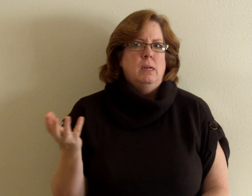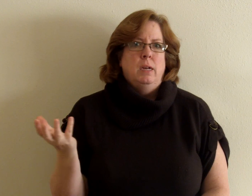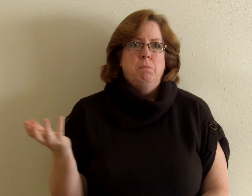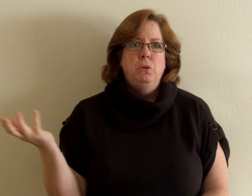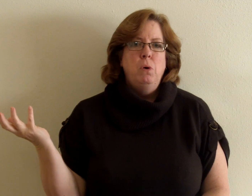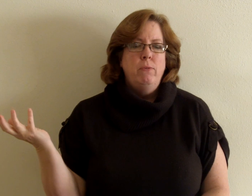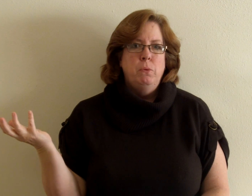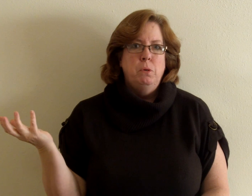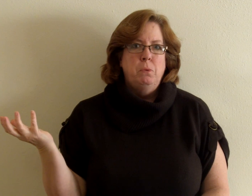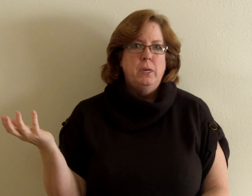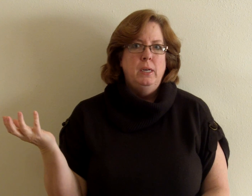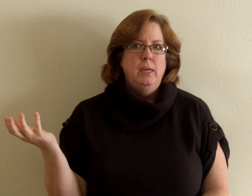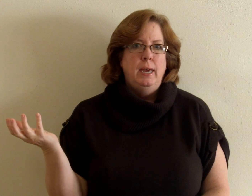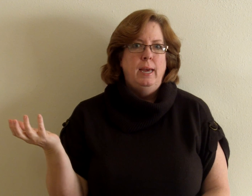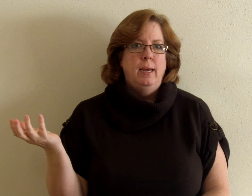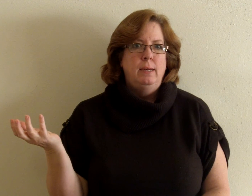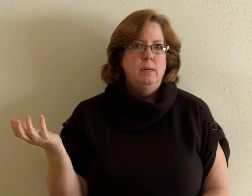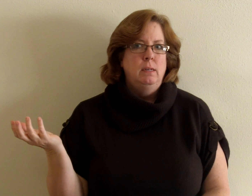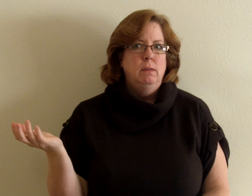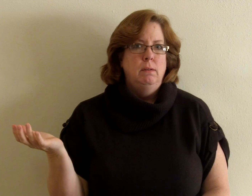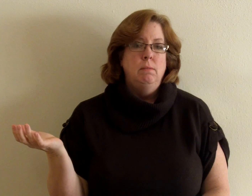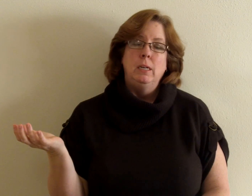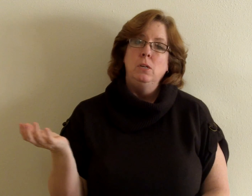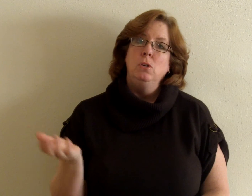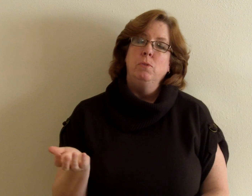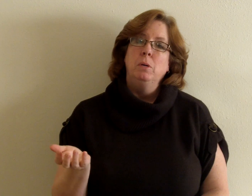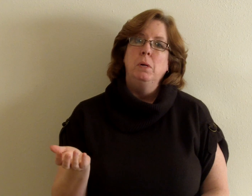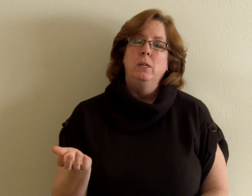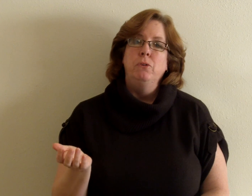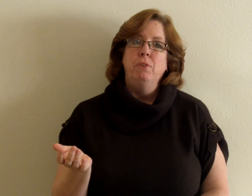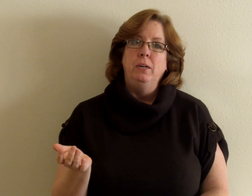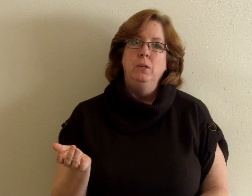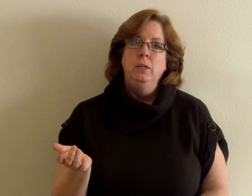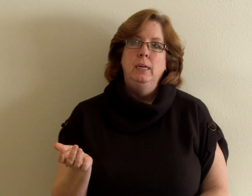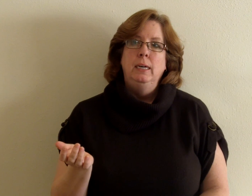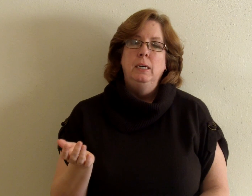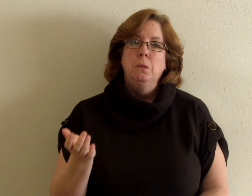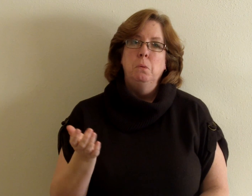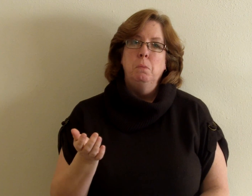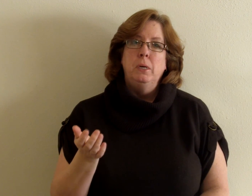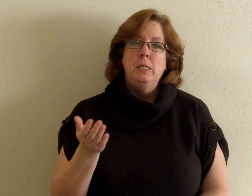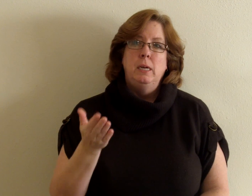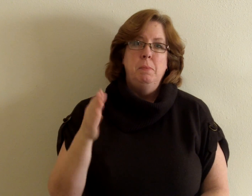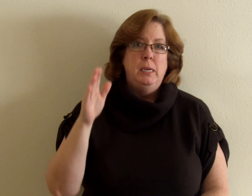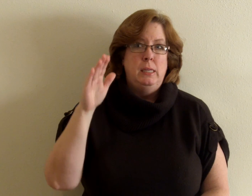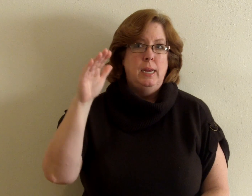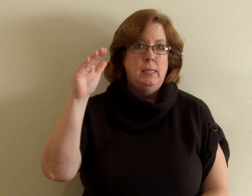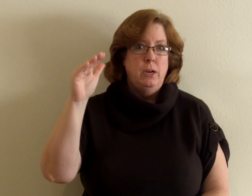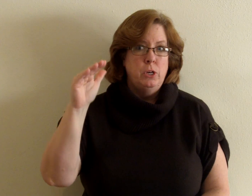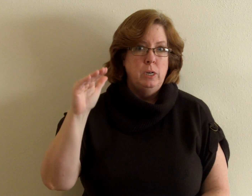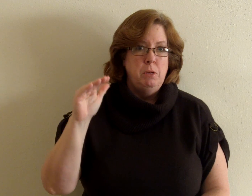kind of blew off the rubric, and they didn't do very well on their final. The rubric is there because that's how you're going to be